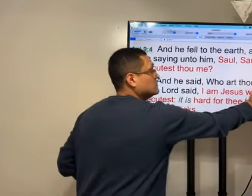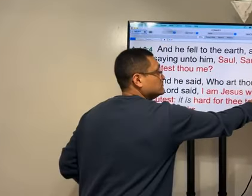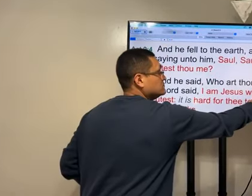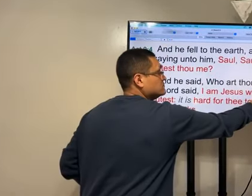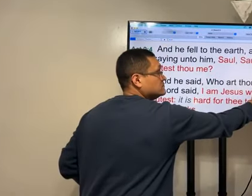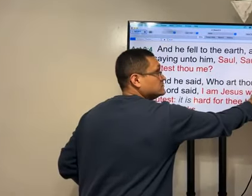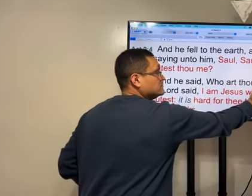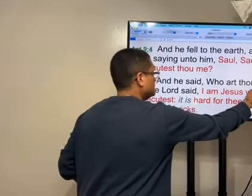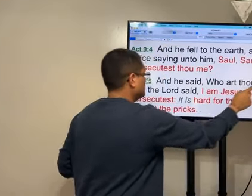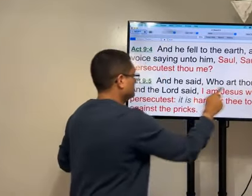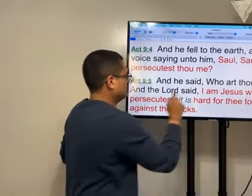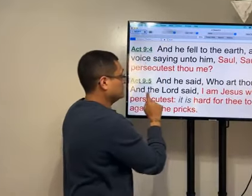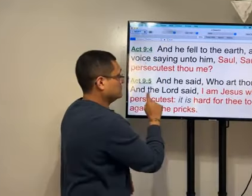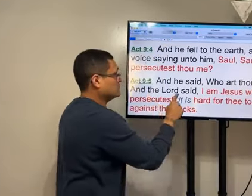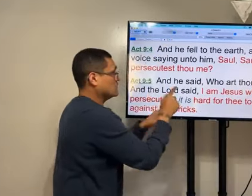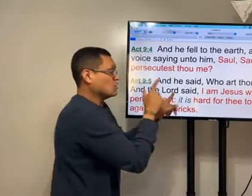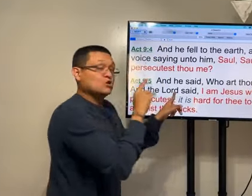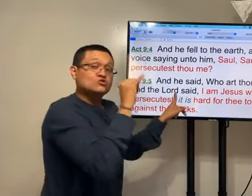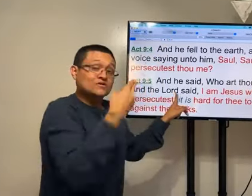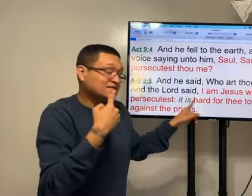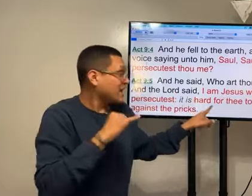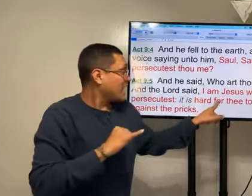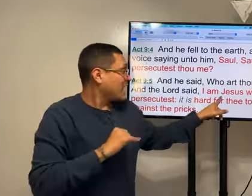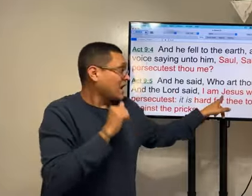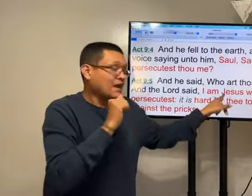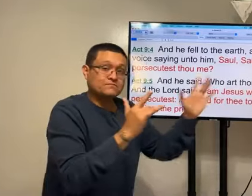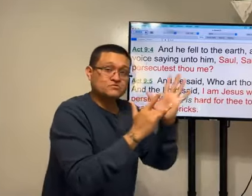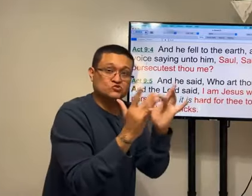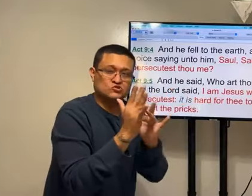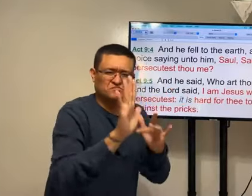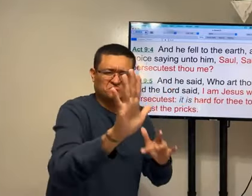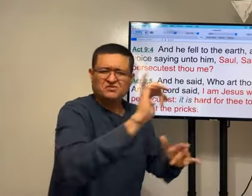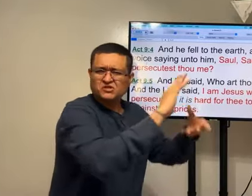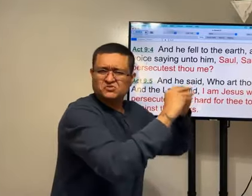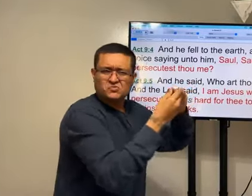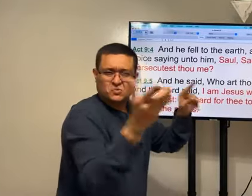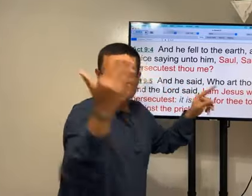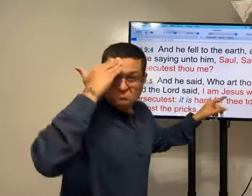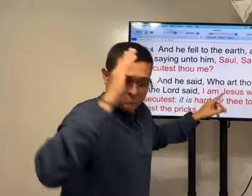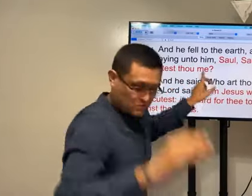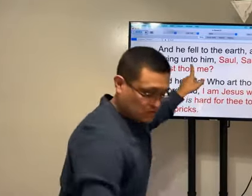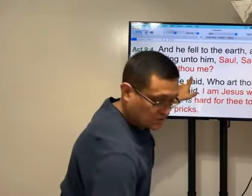Who art thou, Lord? And the Lord said, I am Jesus.